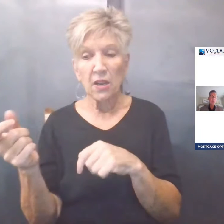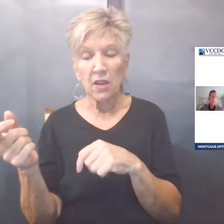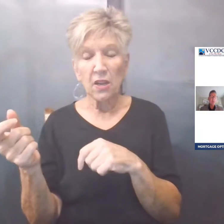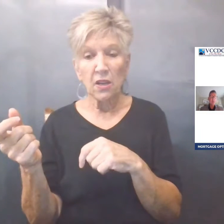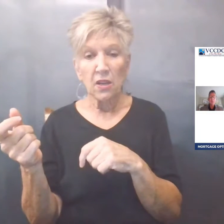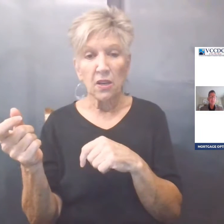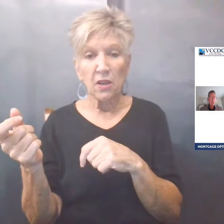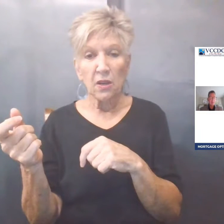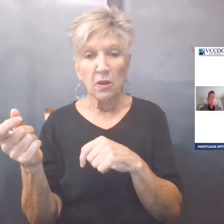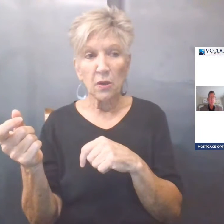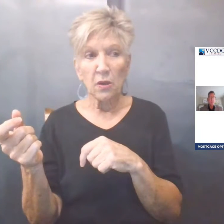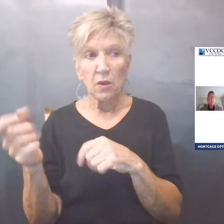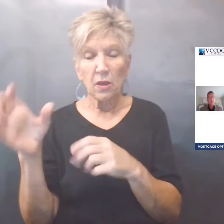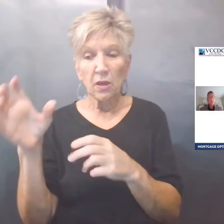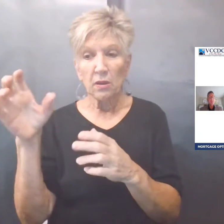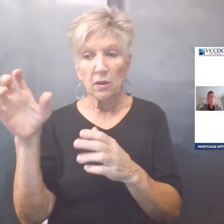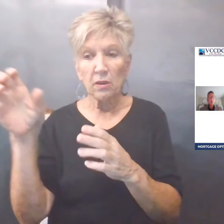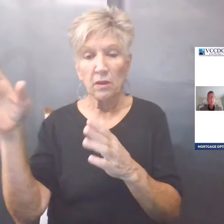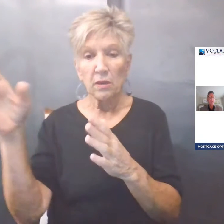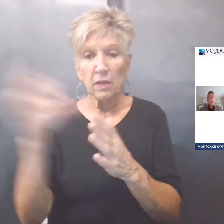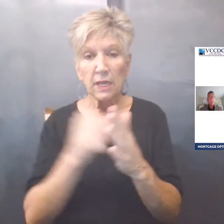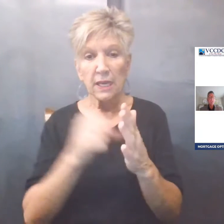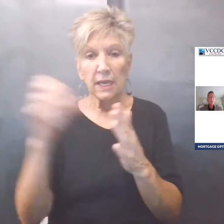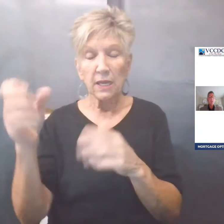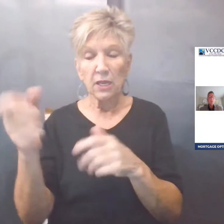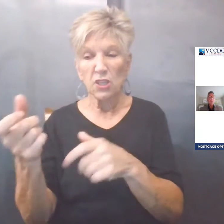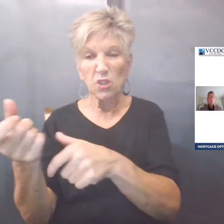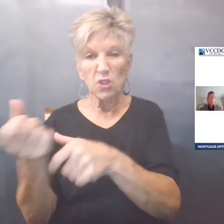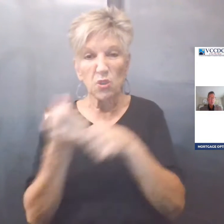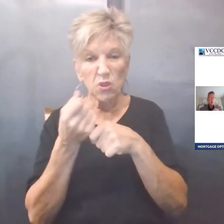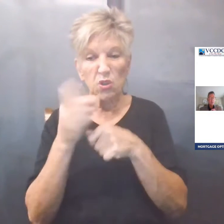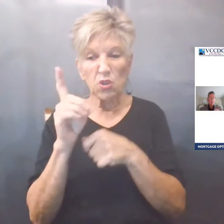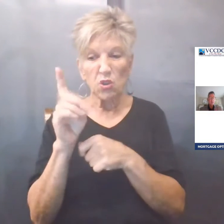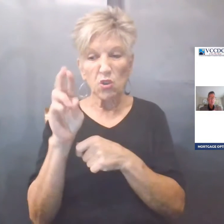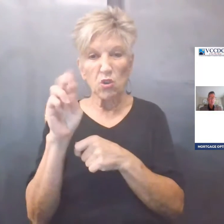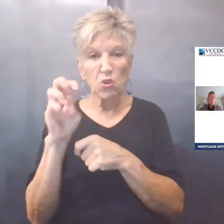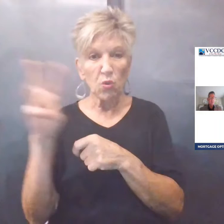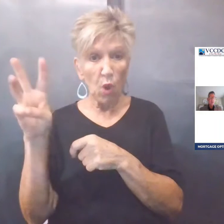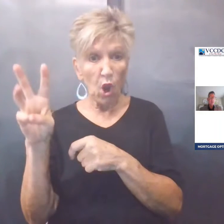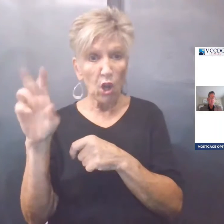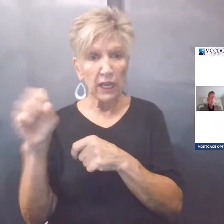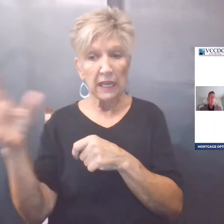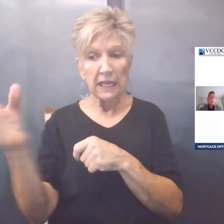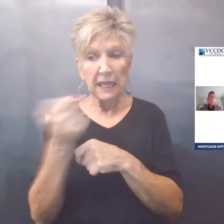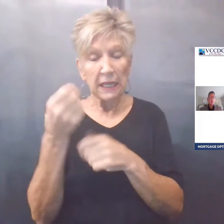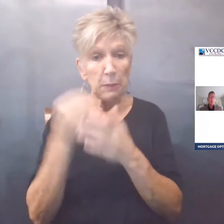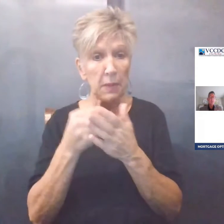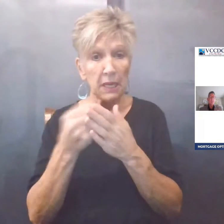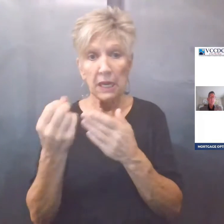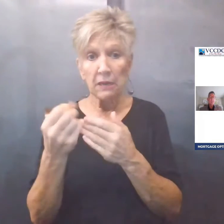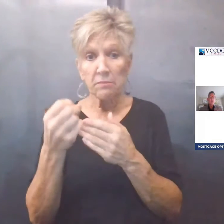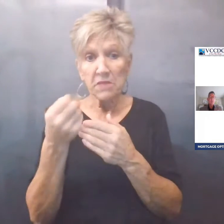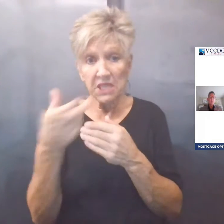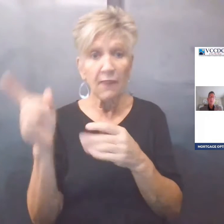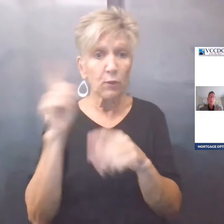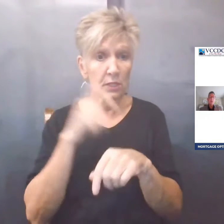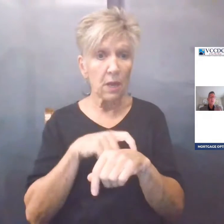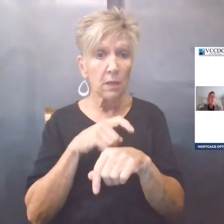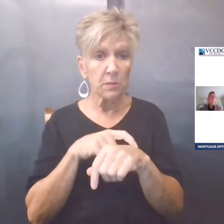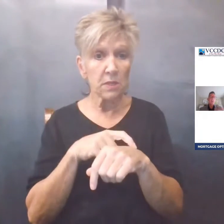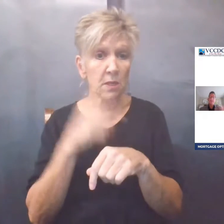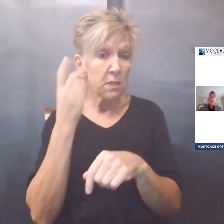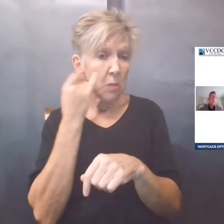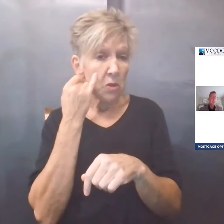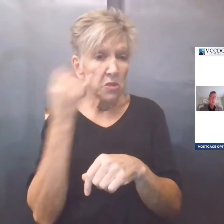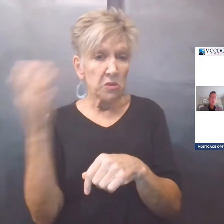a repayment period. So during the draw period, you can pull that money multiple times. So let's say you drew